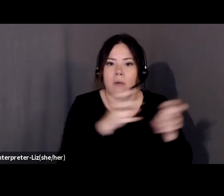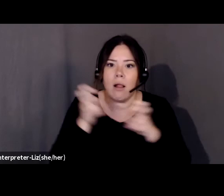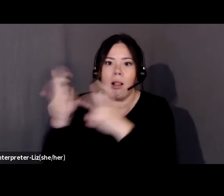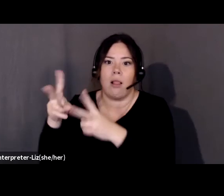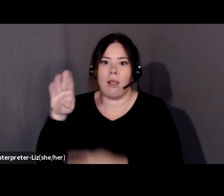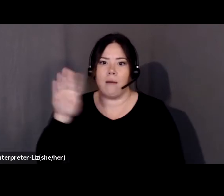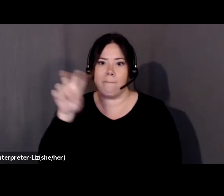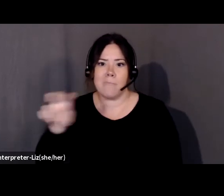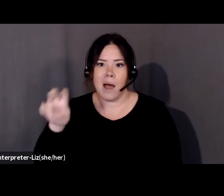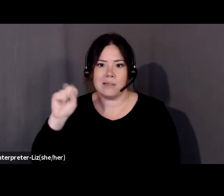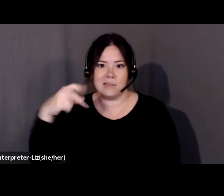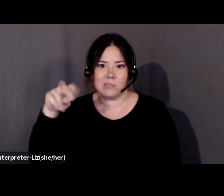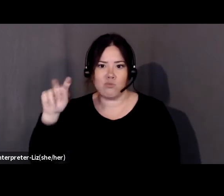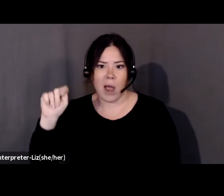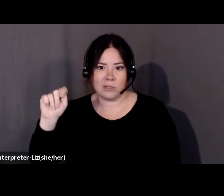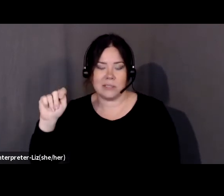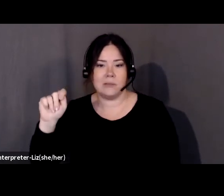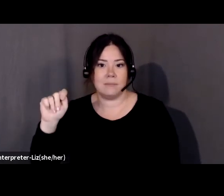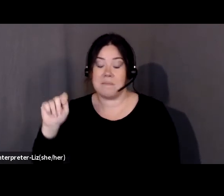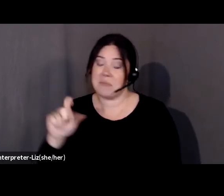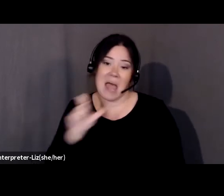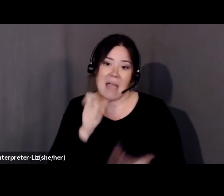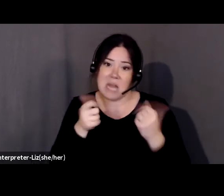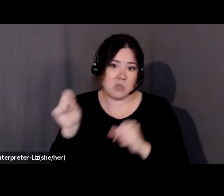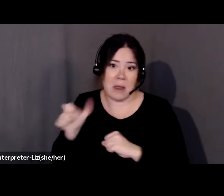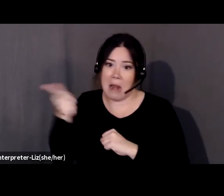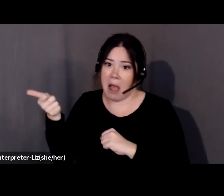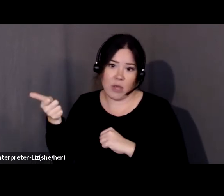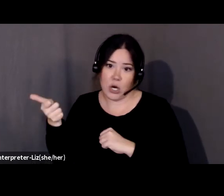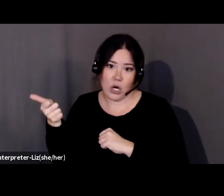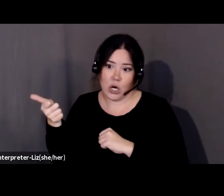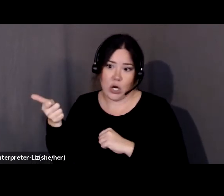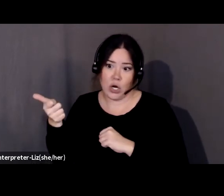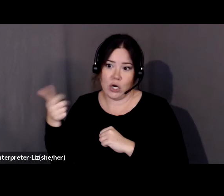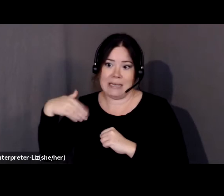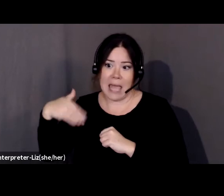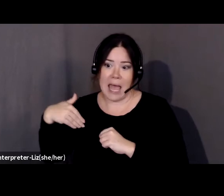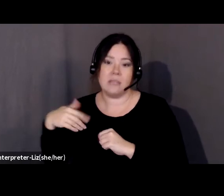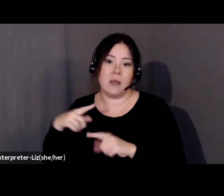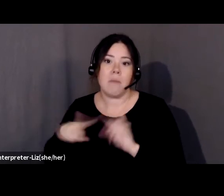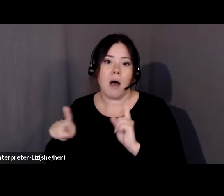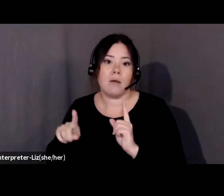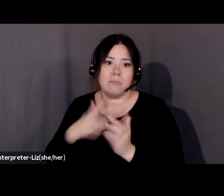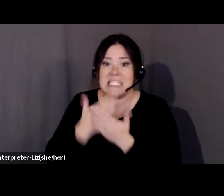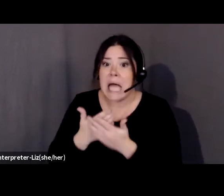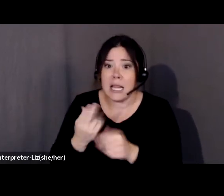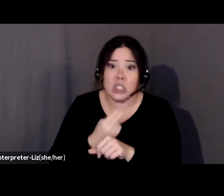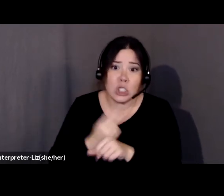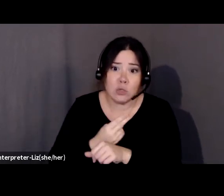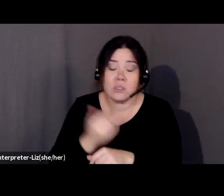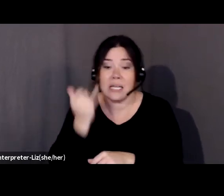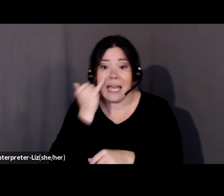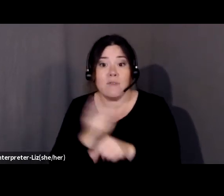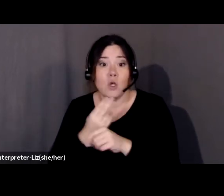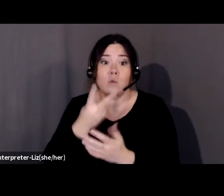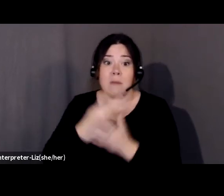I haven't tried anything else yet, but it's solid to use. It's just, if you are using both Otter